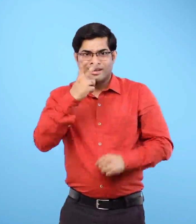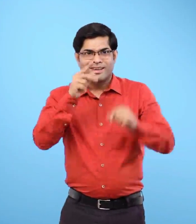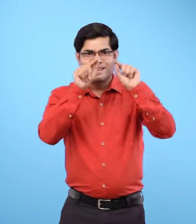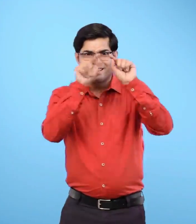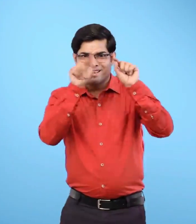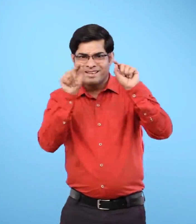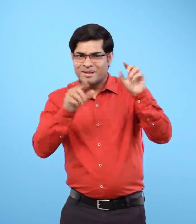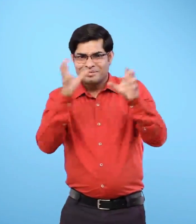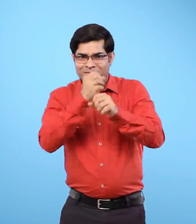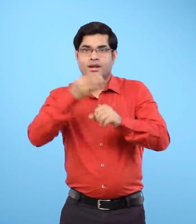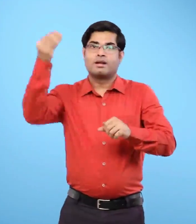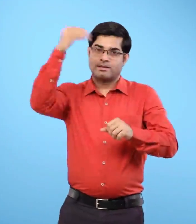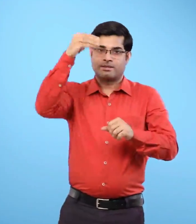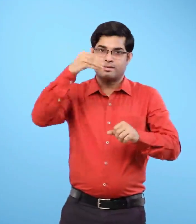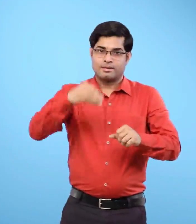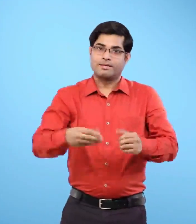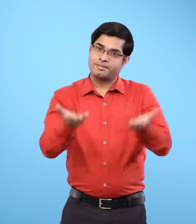Now fill in the blanks.